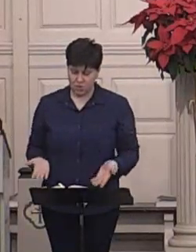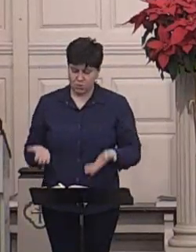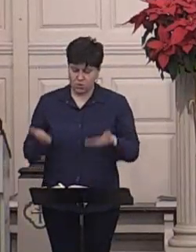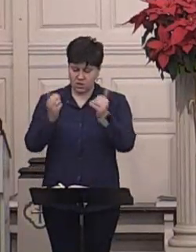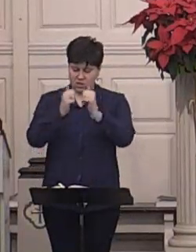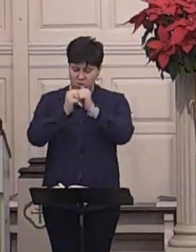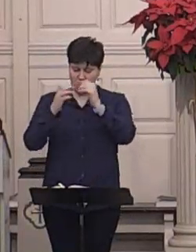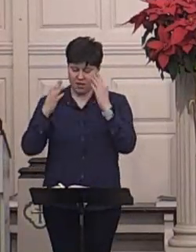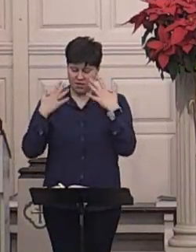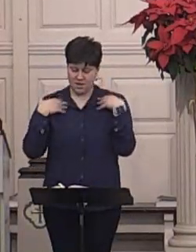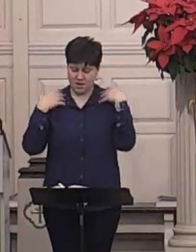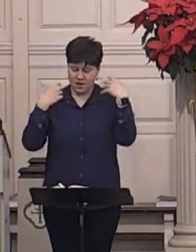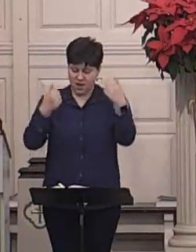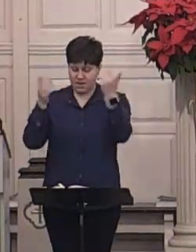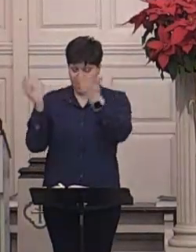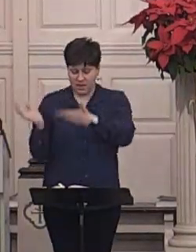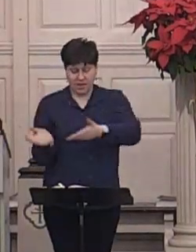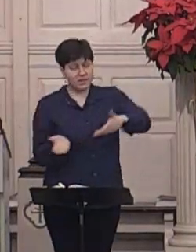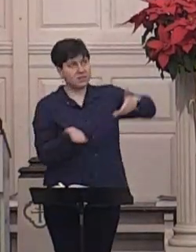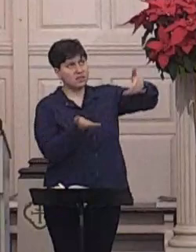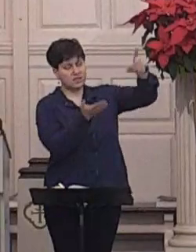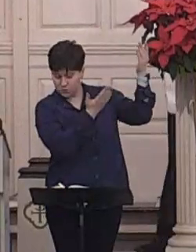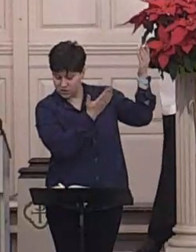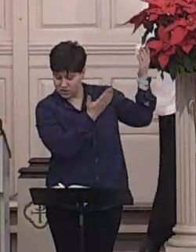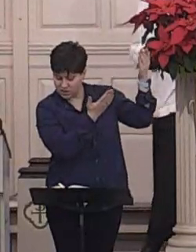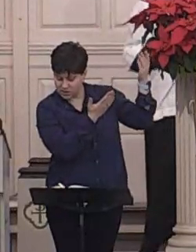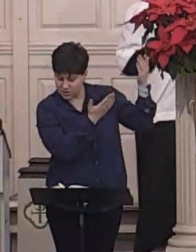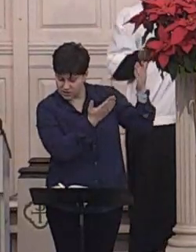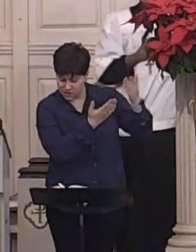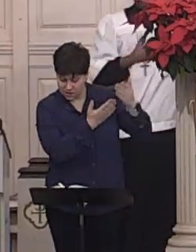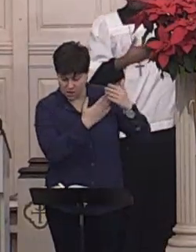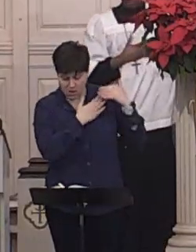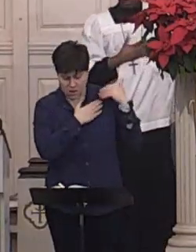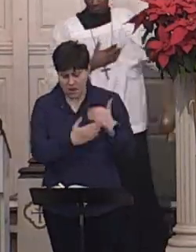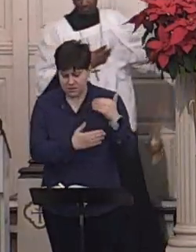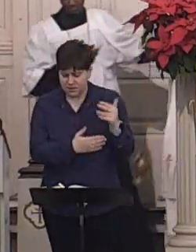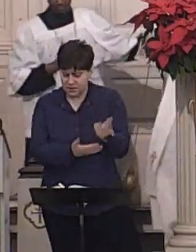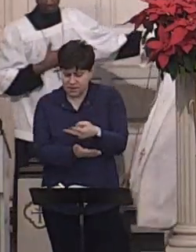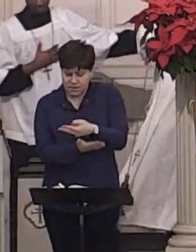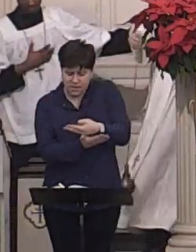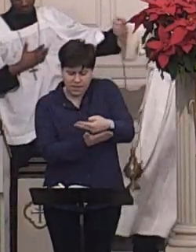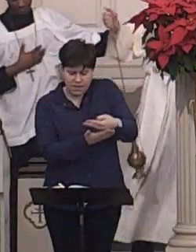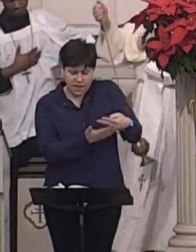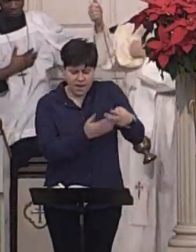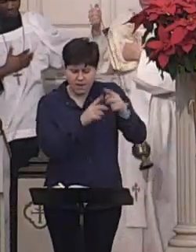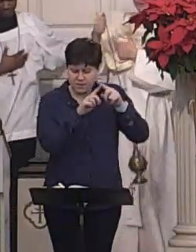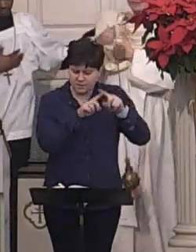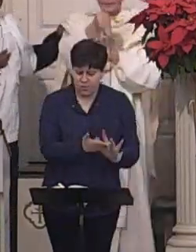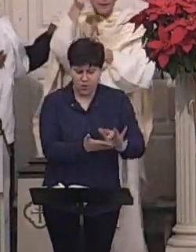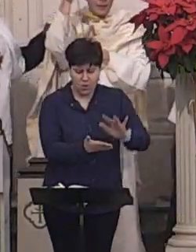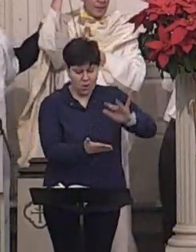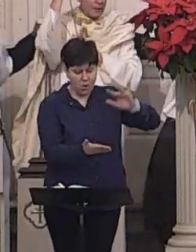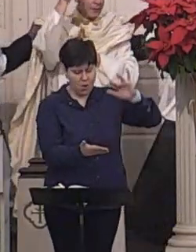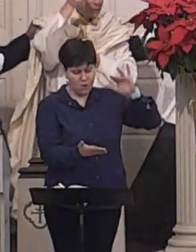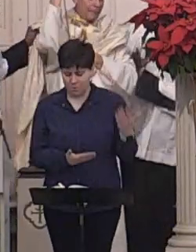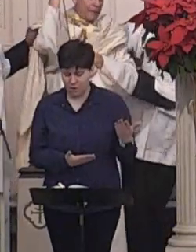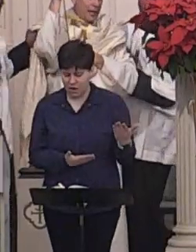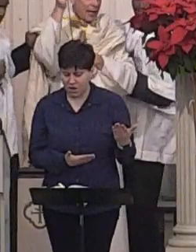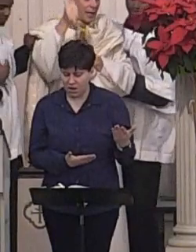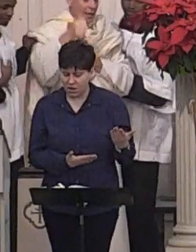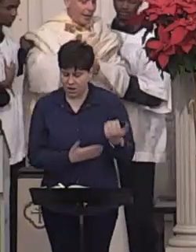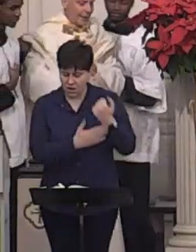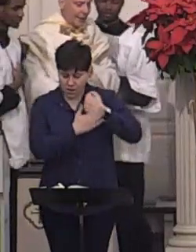with healing in his wings. Mild he lays his glory